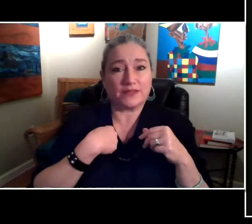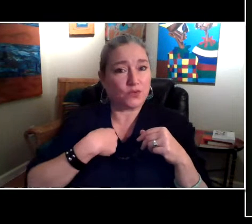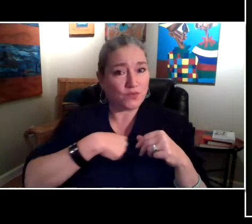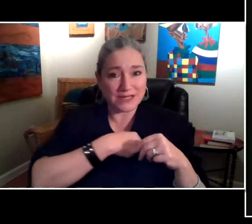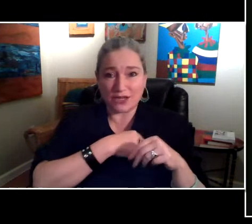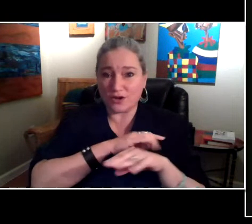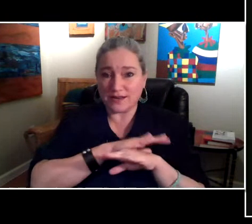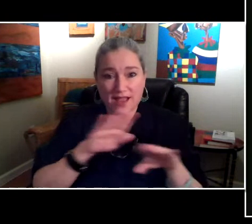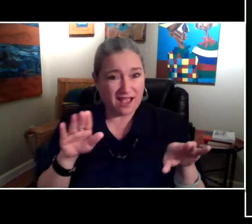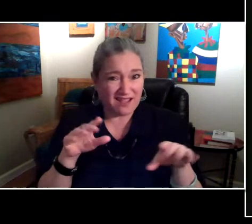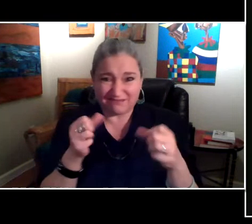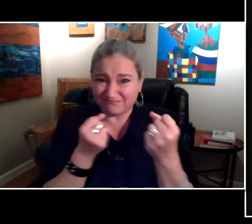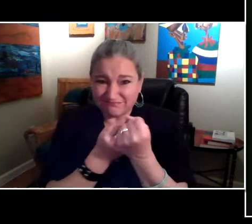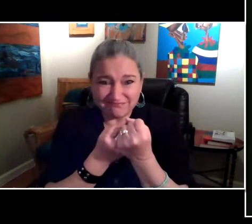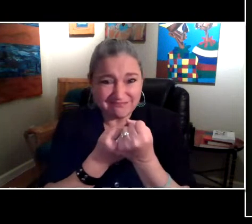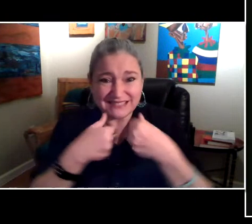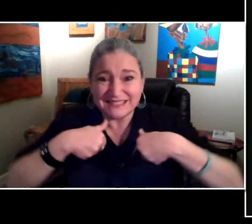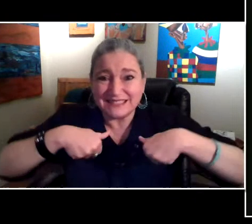Milligan,